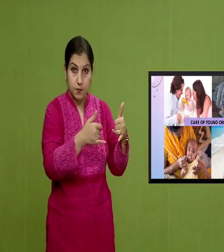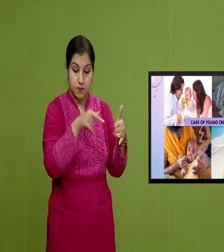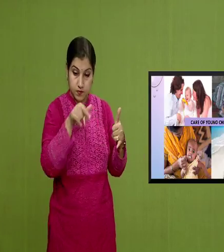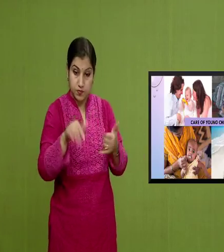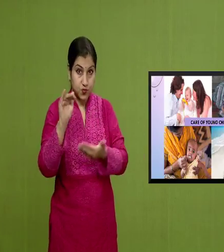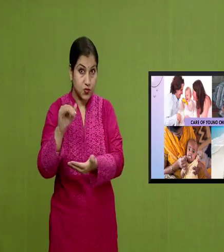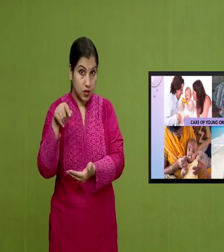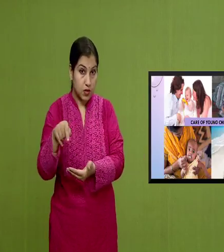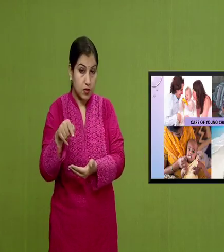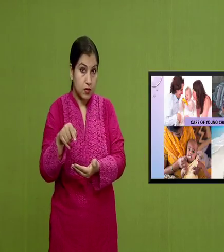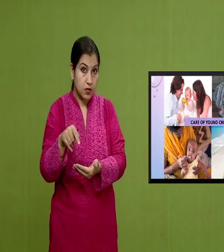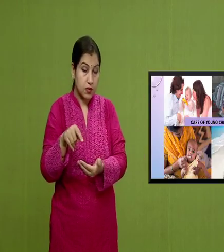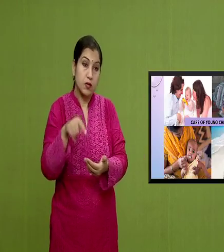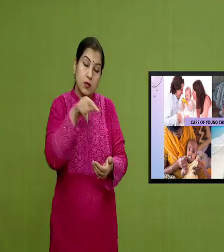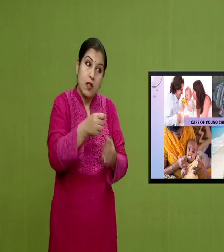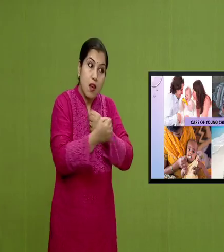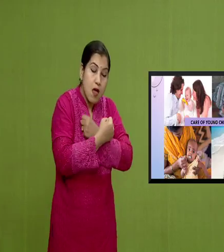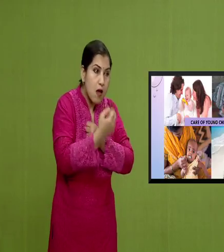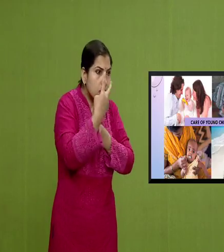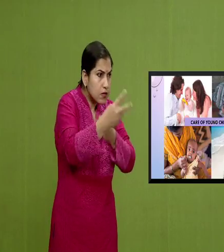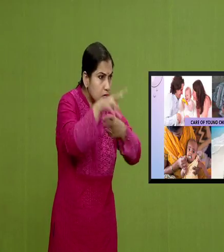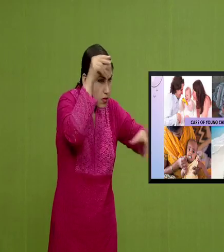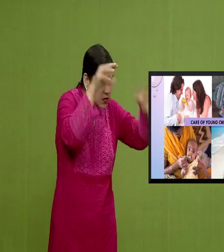child learns the social behavior.